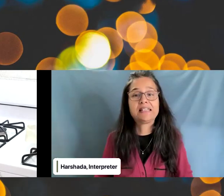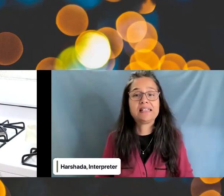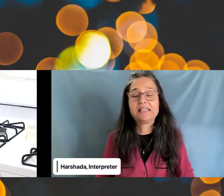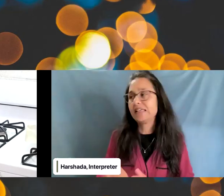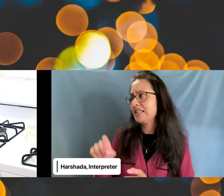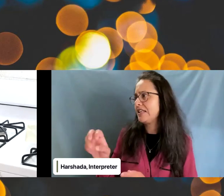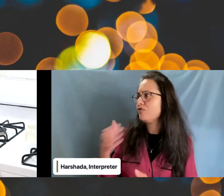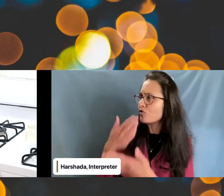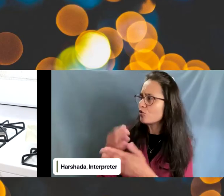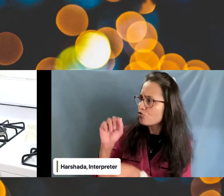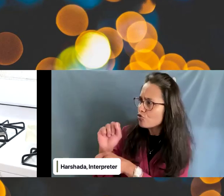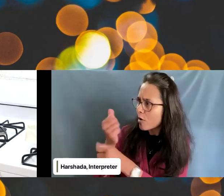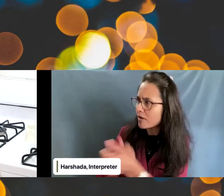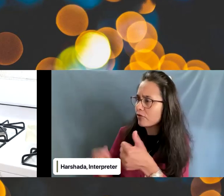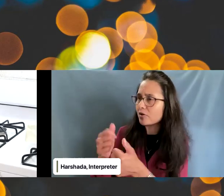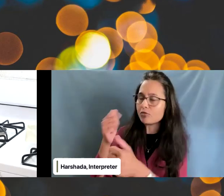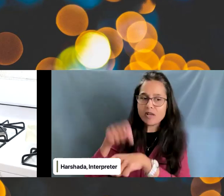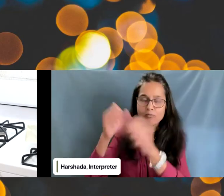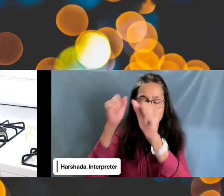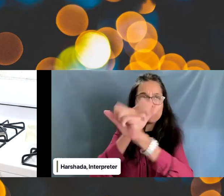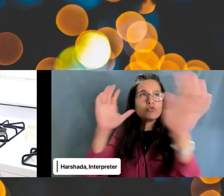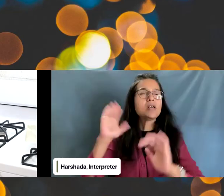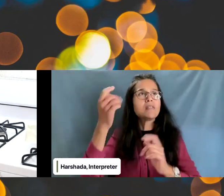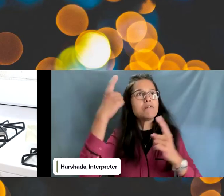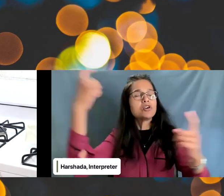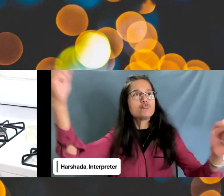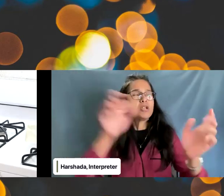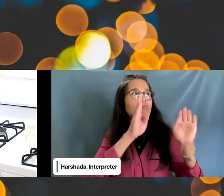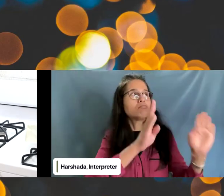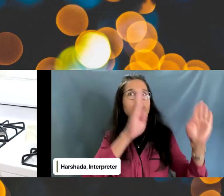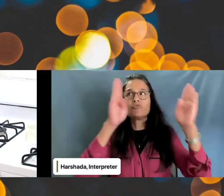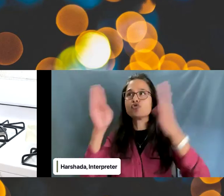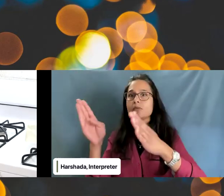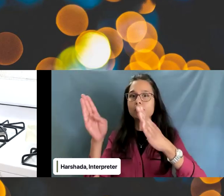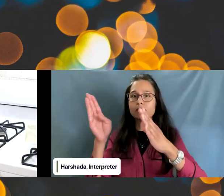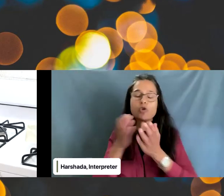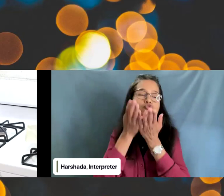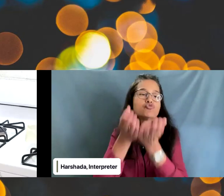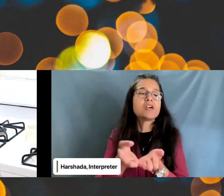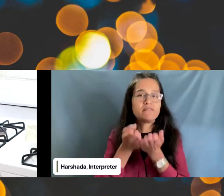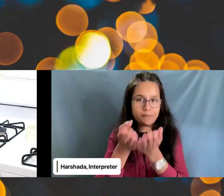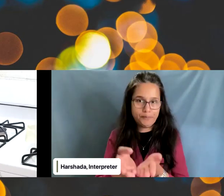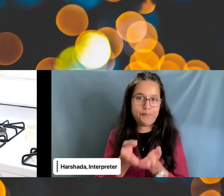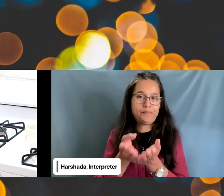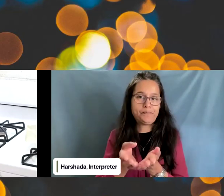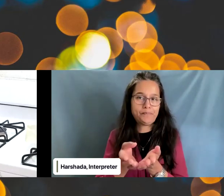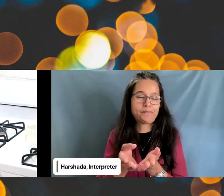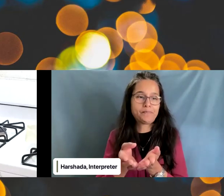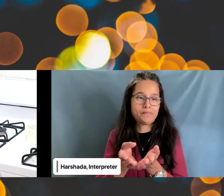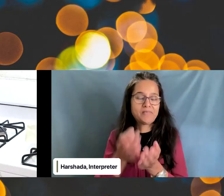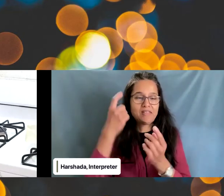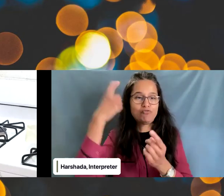to visualize our dream ship. And we all visualize our dream ship. And Roach